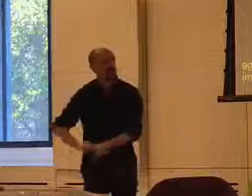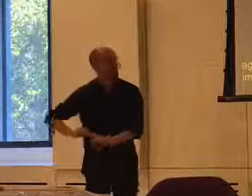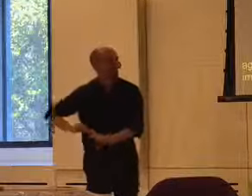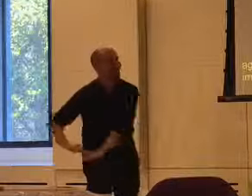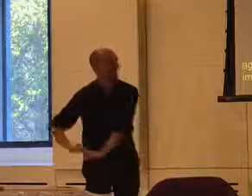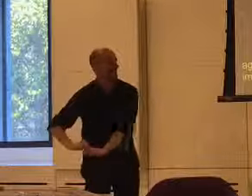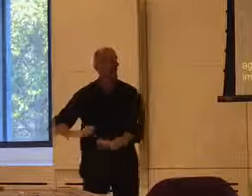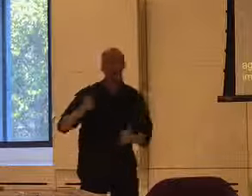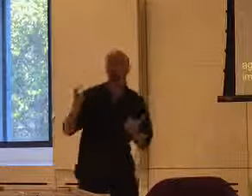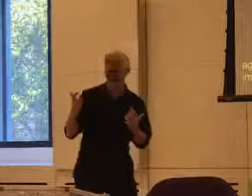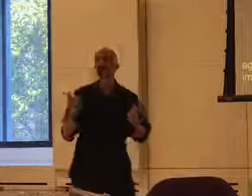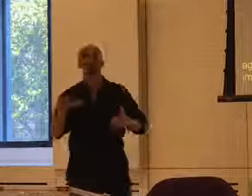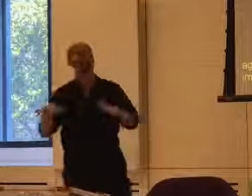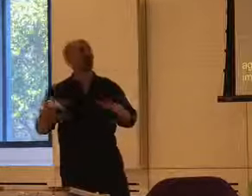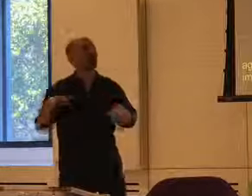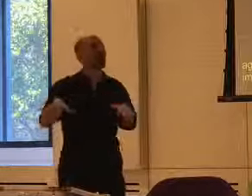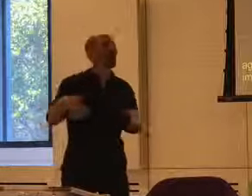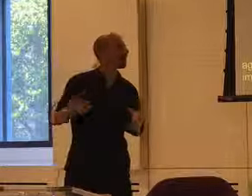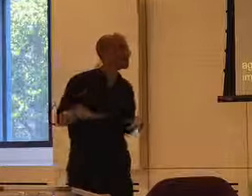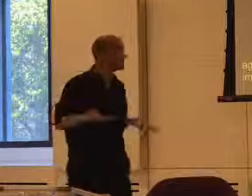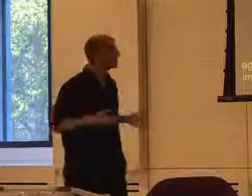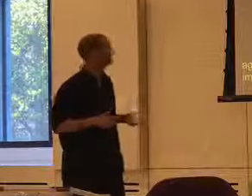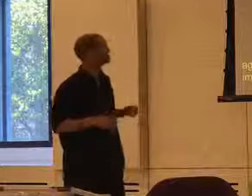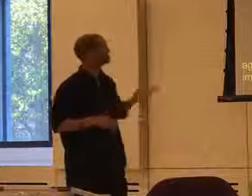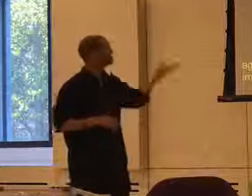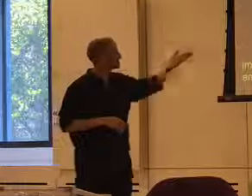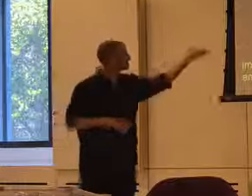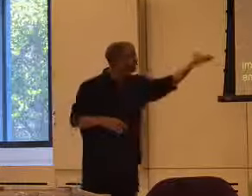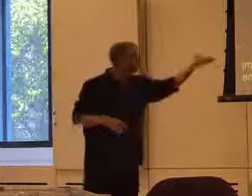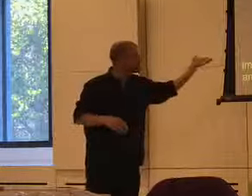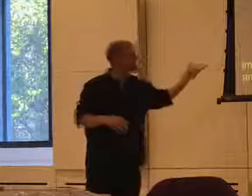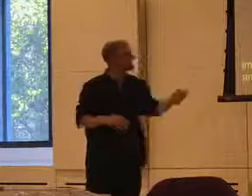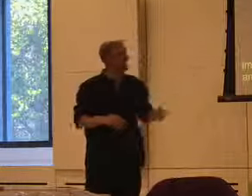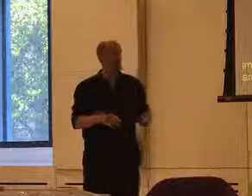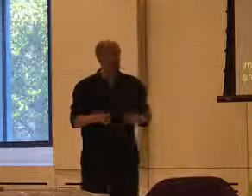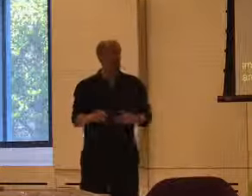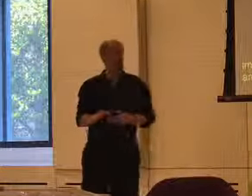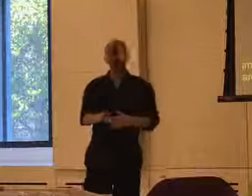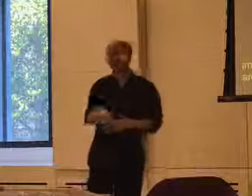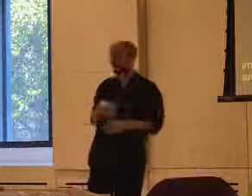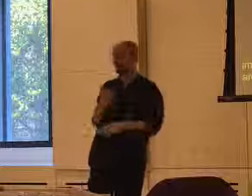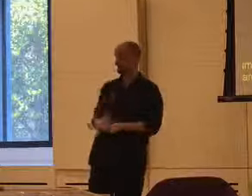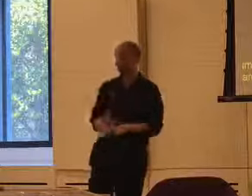These may include interactions that are beyond the child's developmental capability, as well as